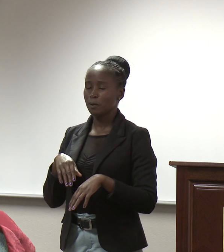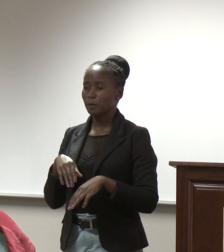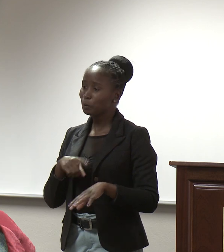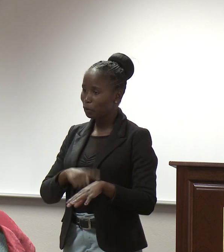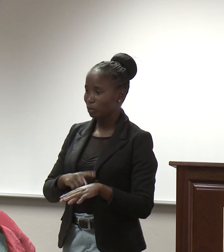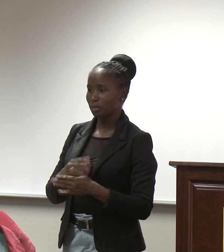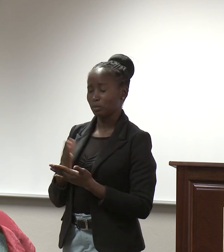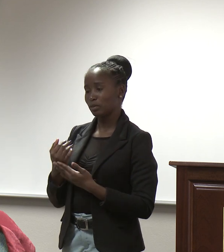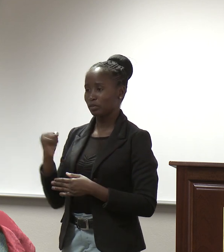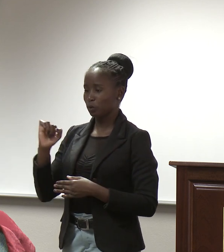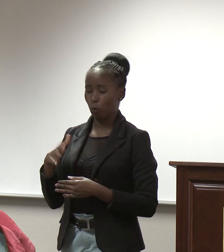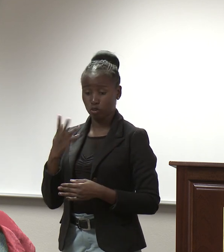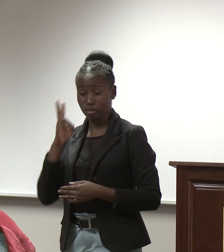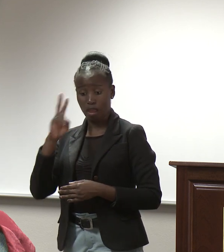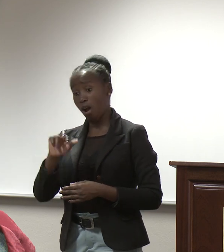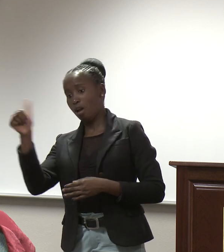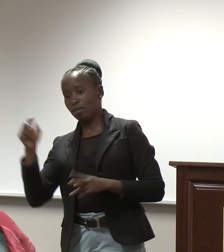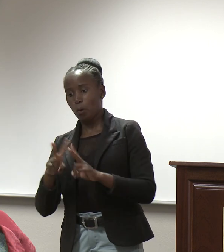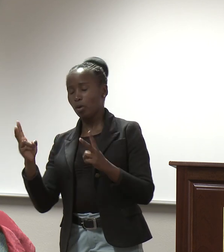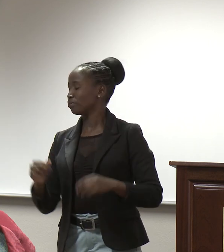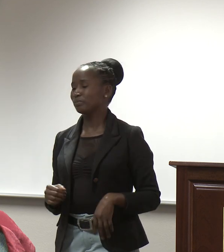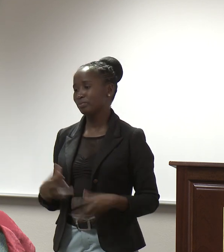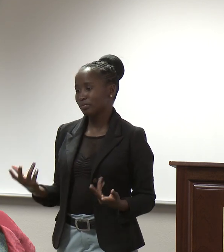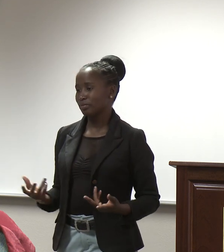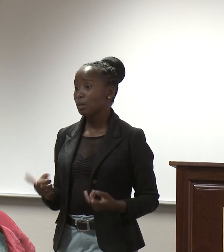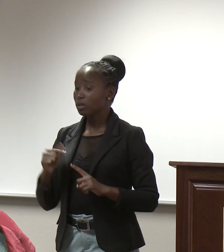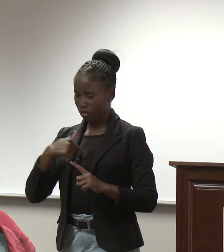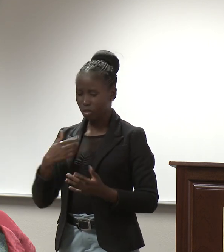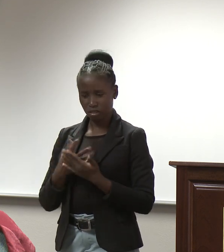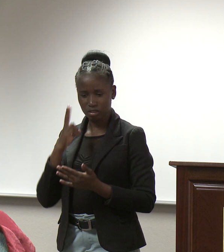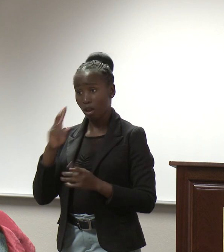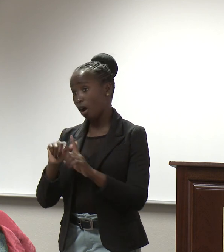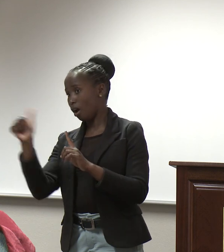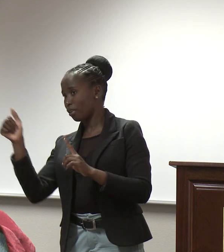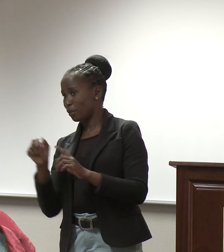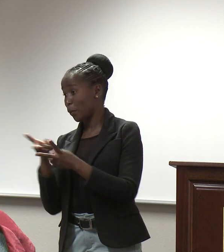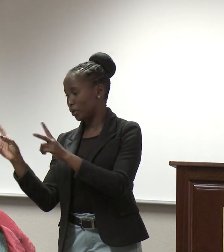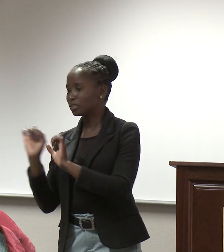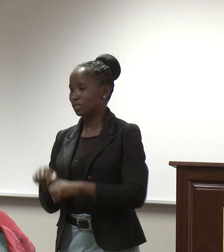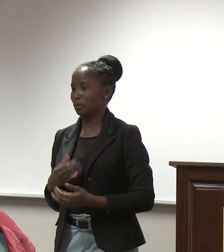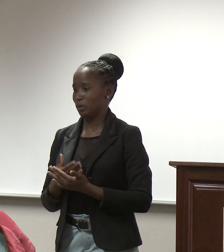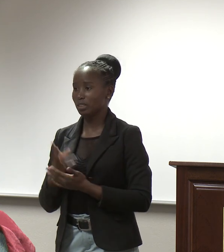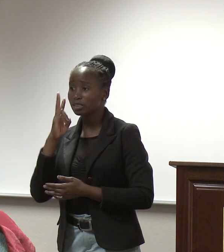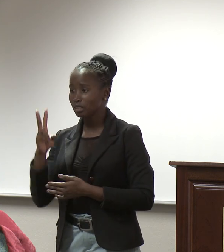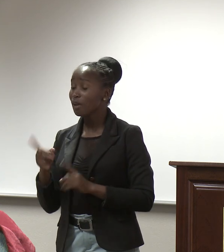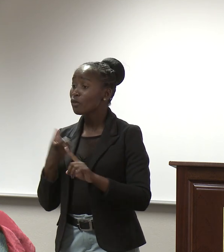not to see an alternative, because there is an alternative. And I see the alternatives coming up around the